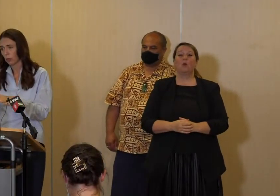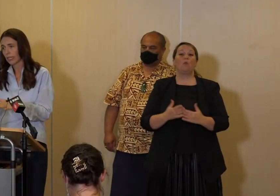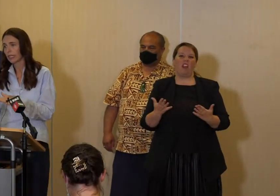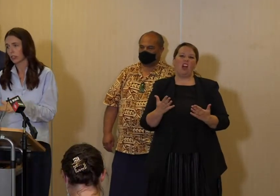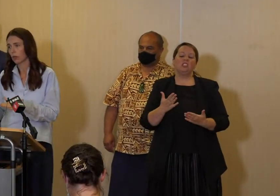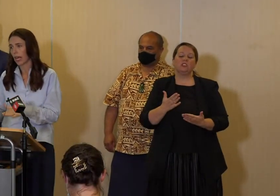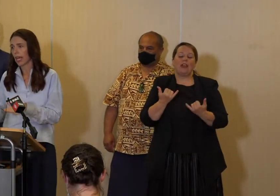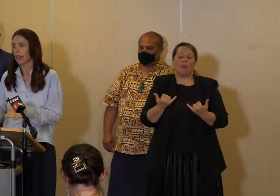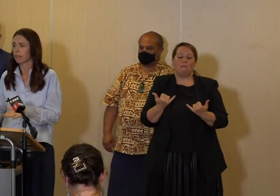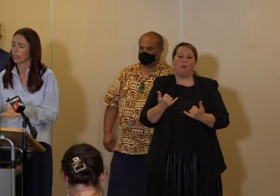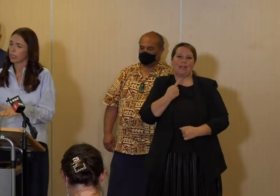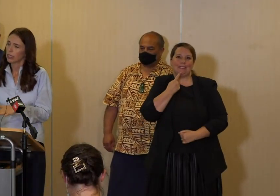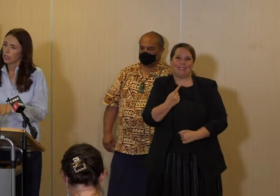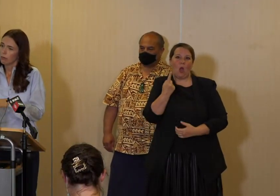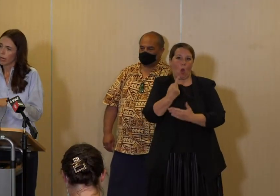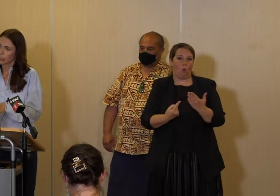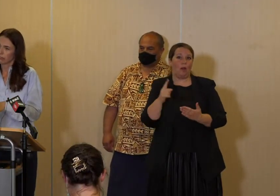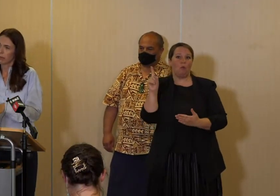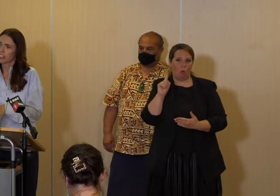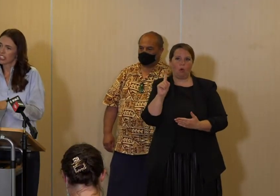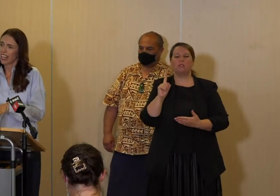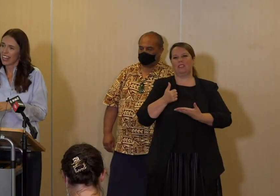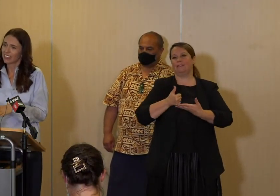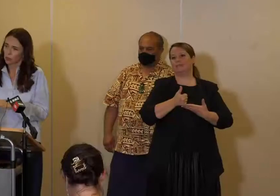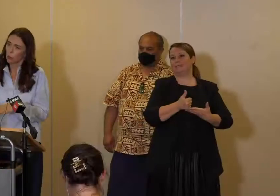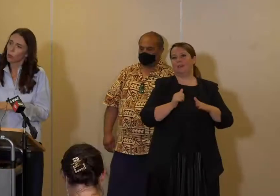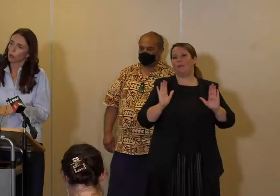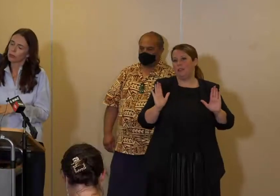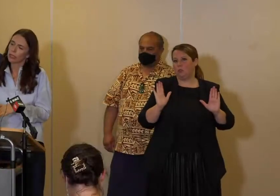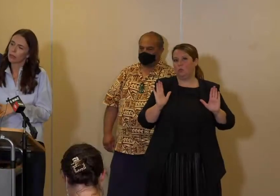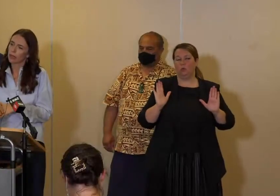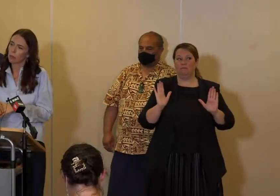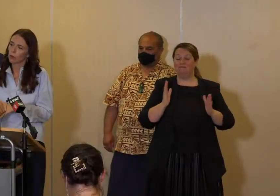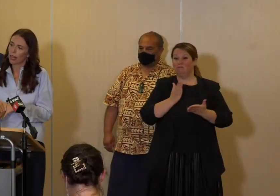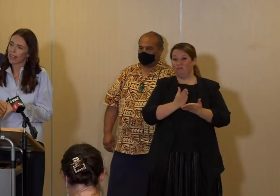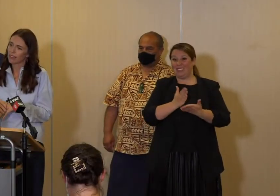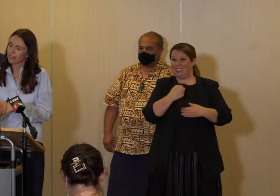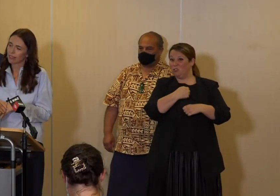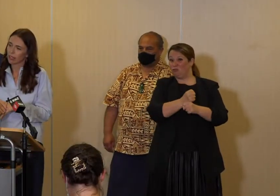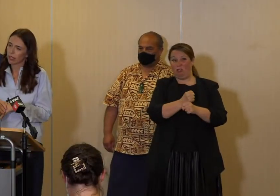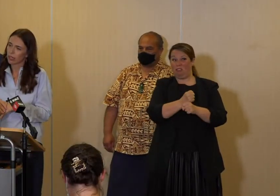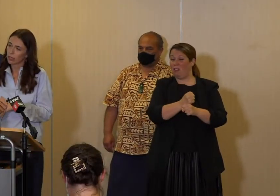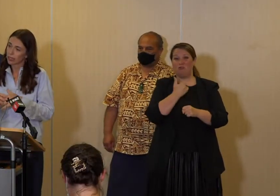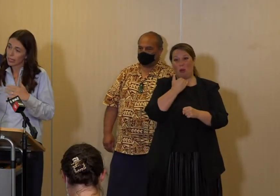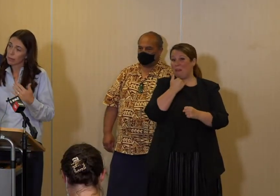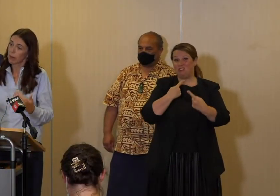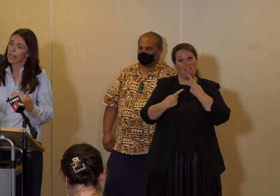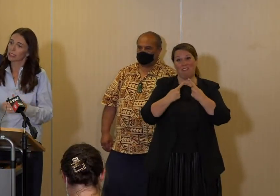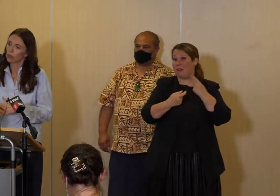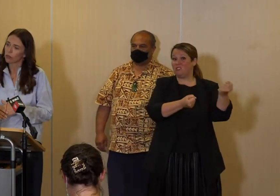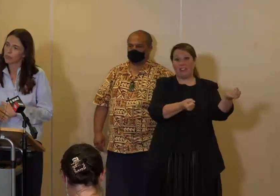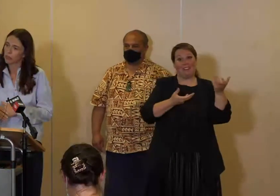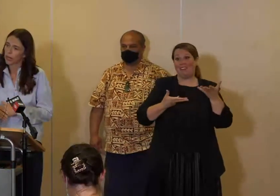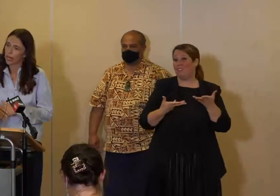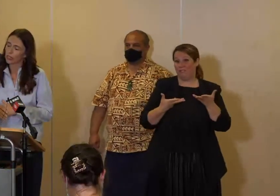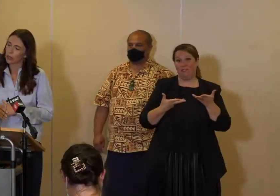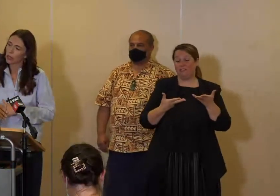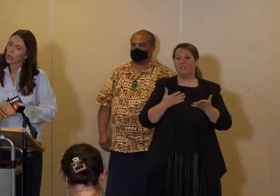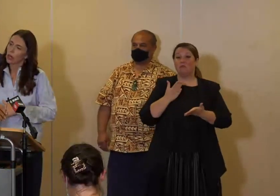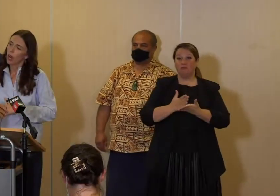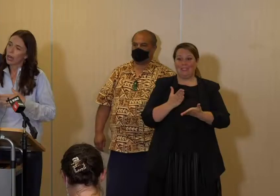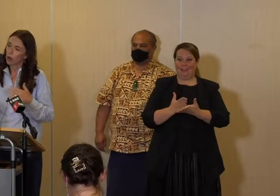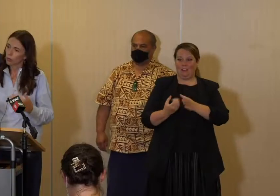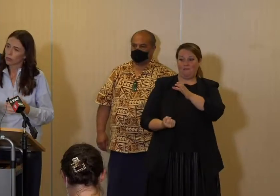assist. We really don't have much information at all around what has the impact of the